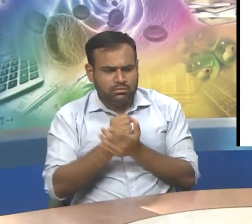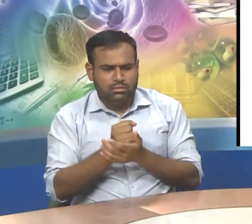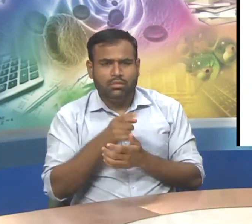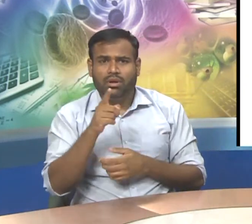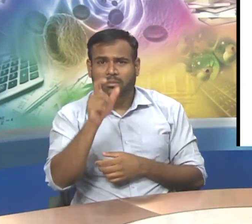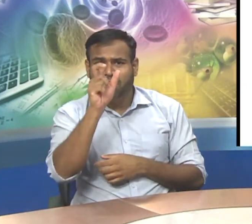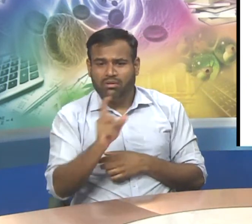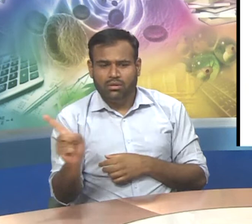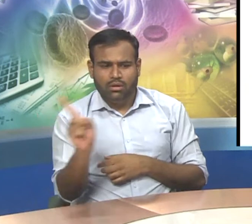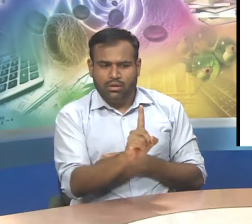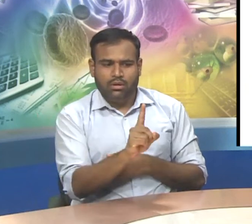can be one person,